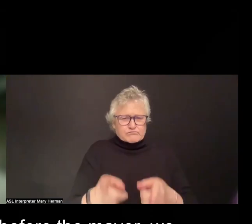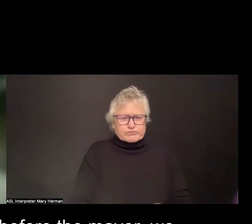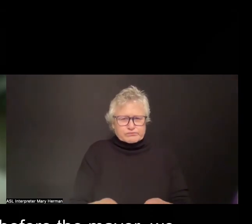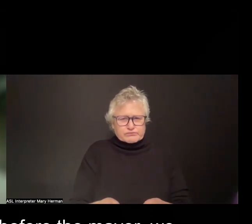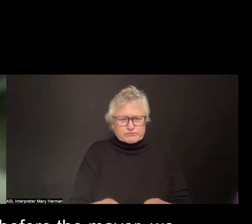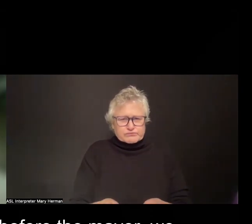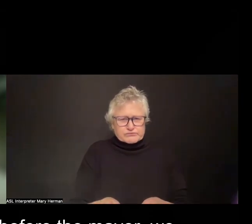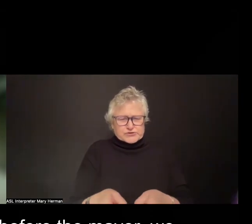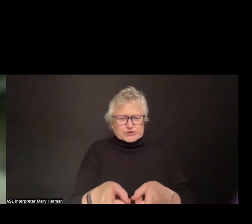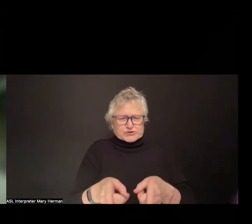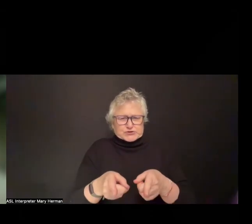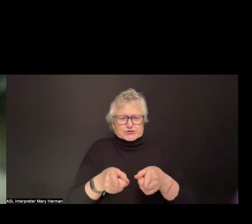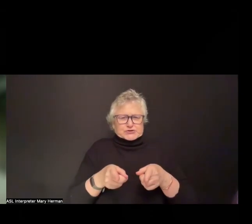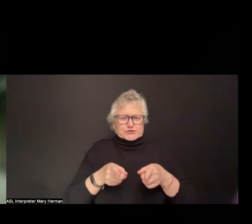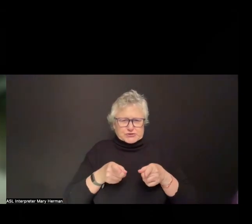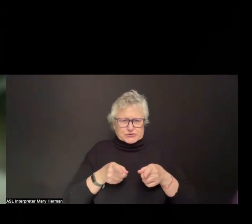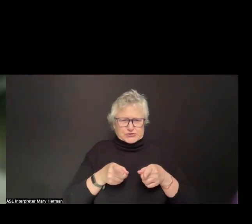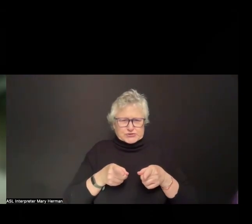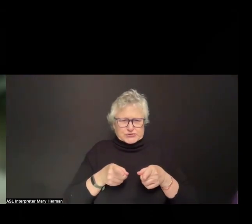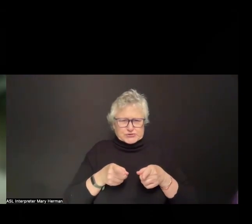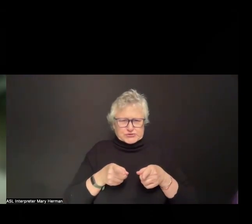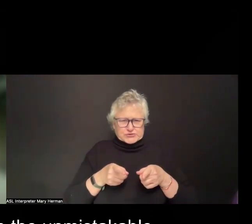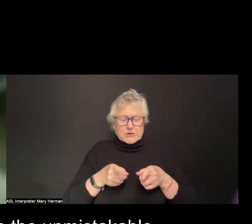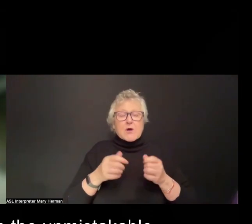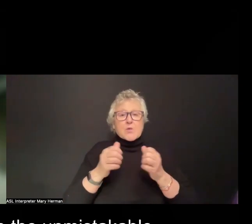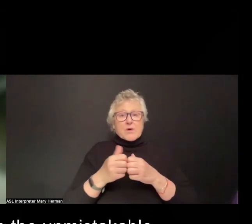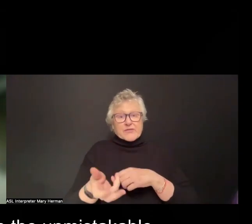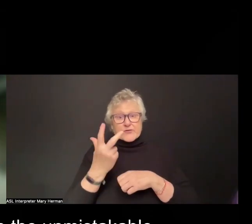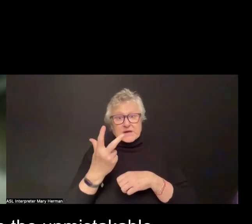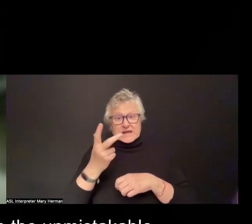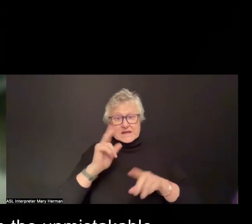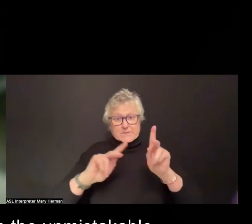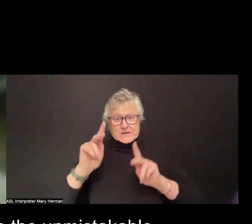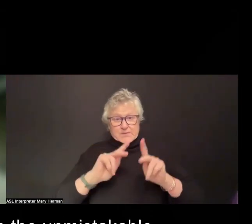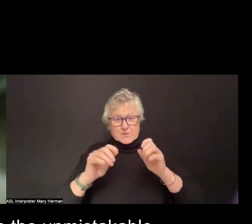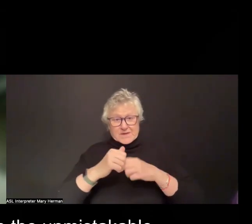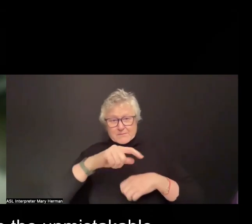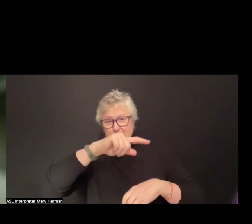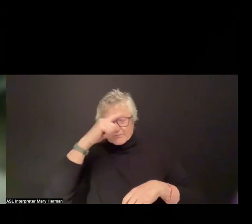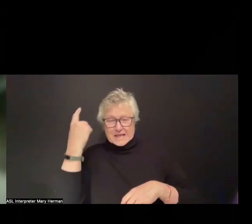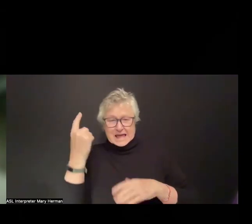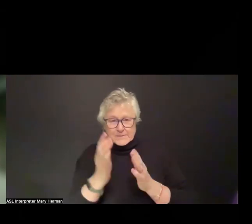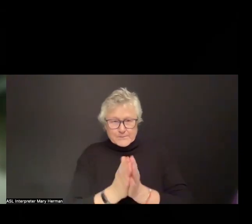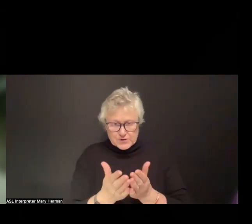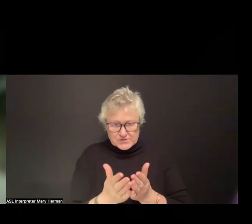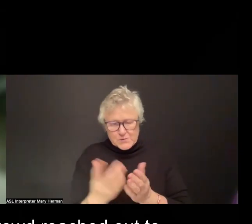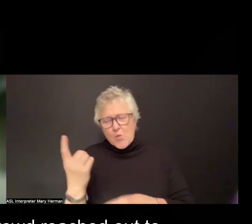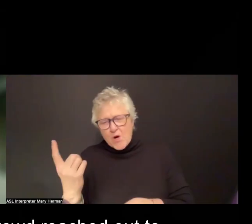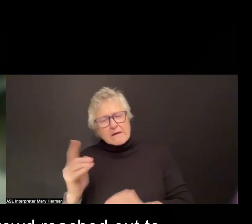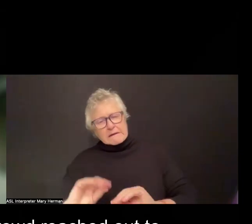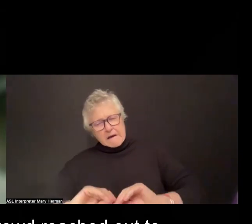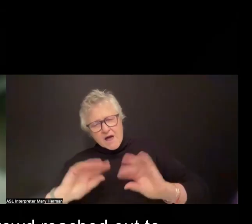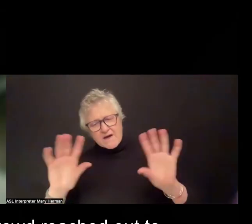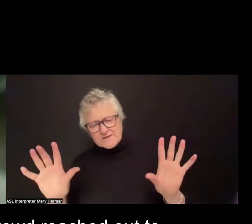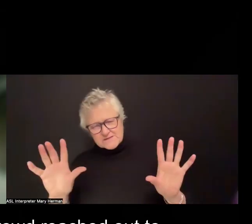spied 3 eminences in black with books tucked under their arms. One of them bore the unmistakable bearing of Reverend Mather. Hands